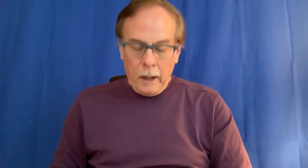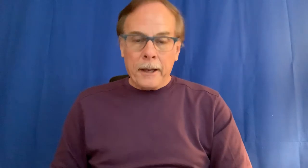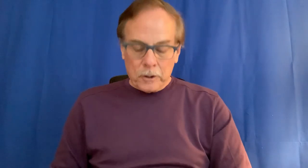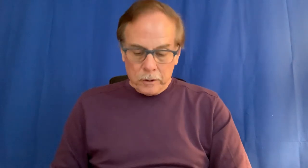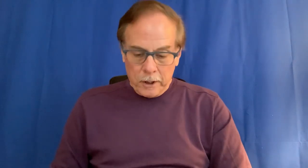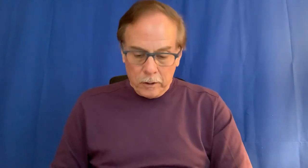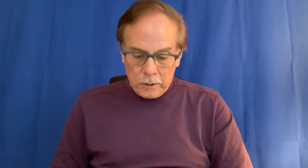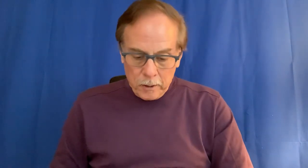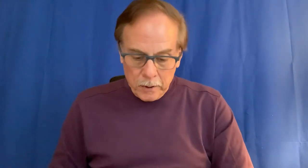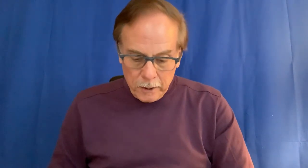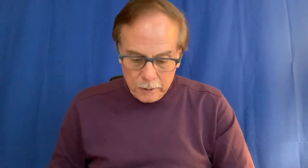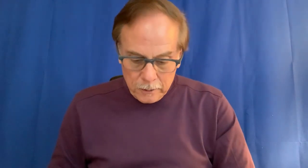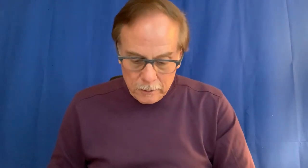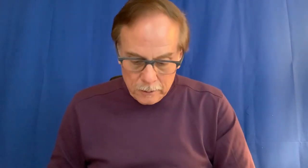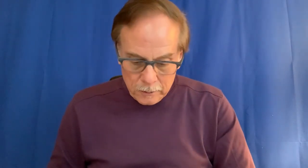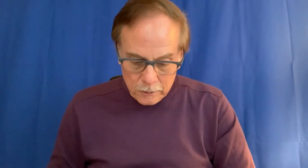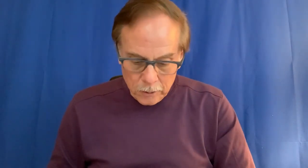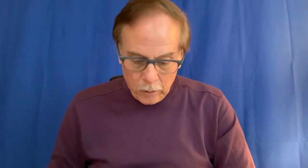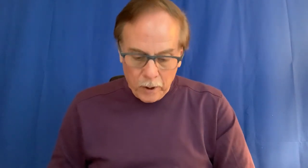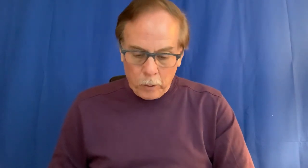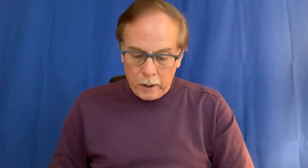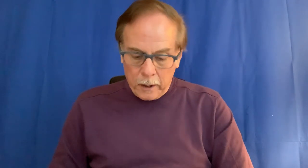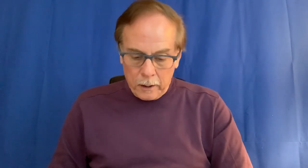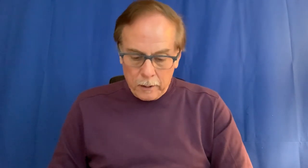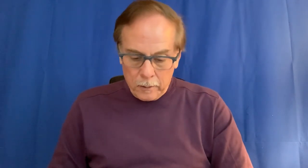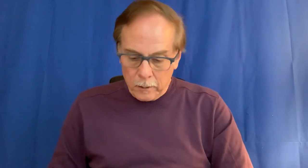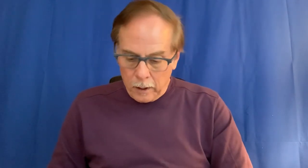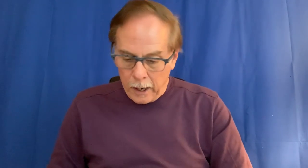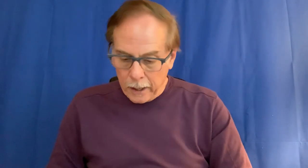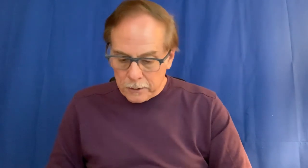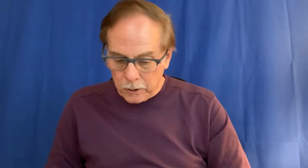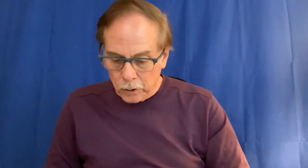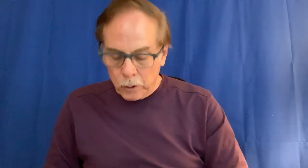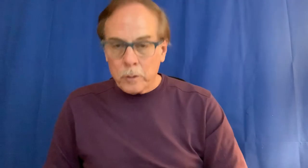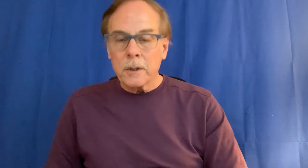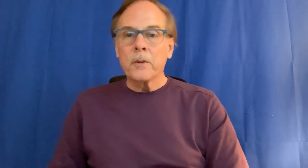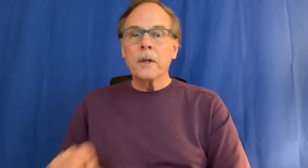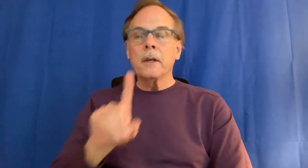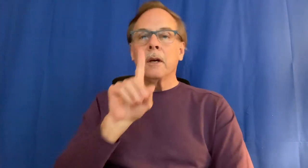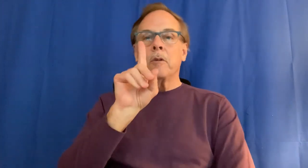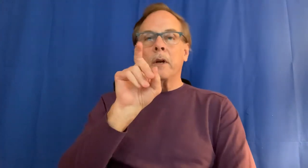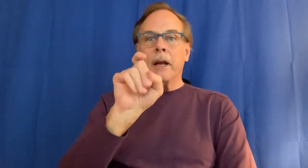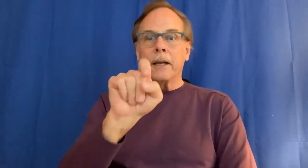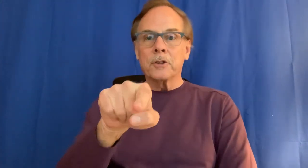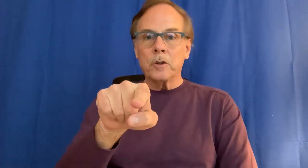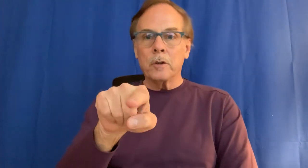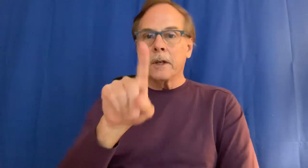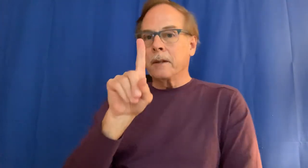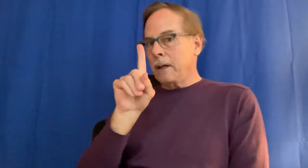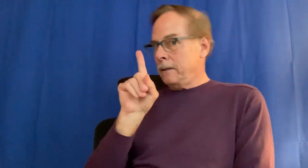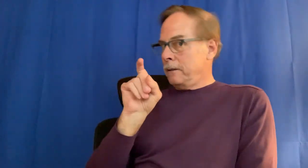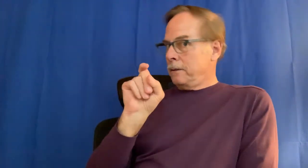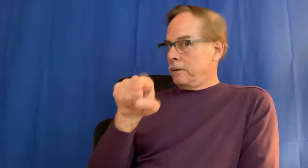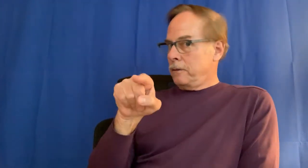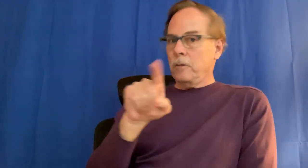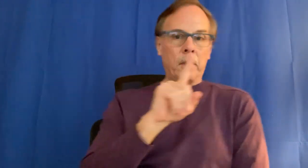Ask or tell something. So if I wanted to ask you something, I would ask you like that. So the